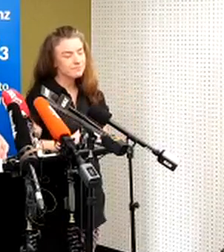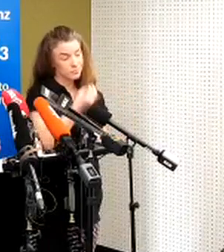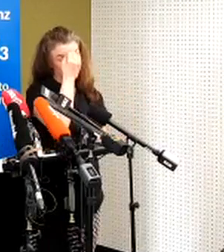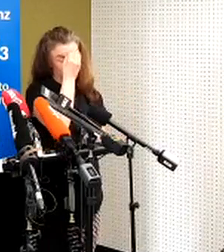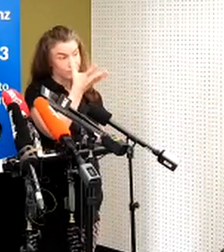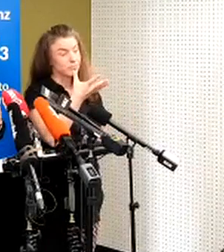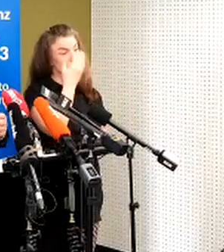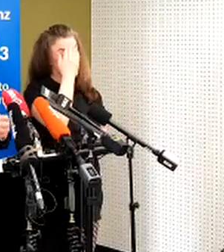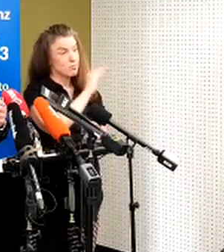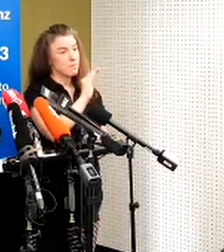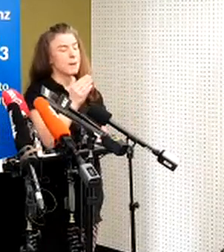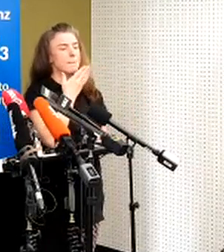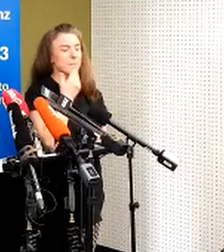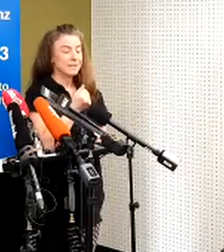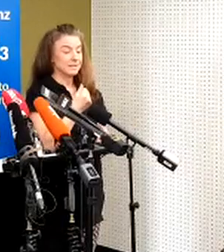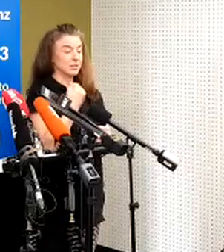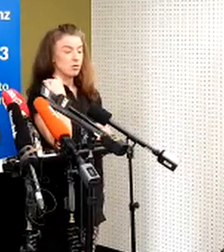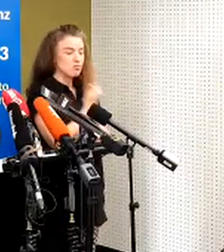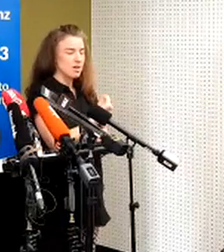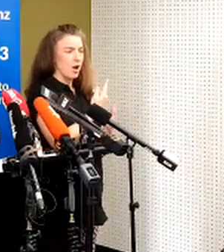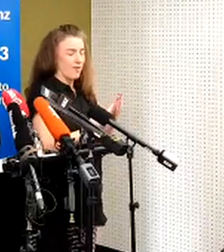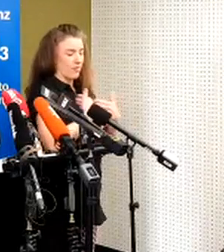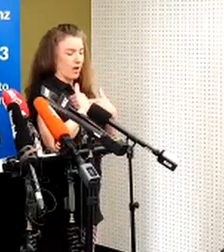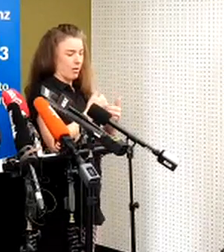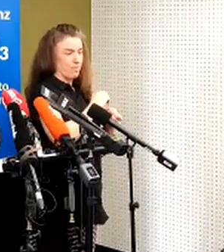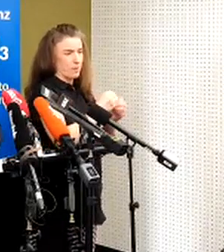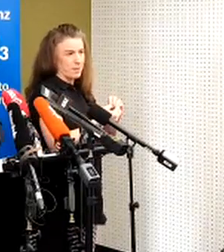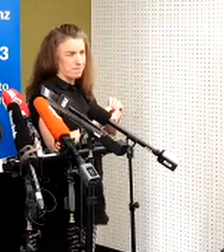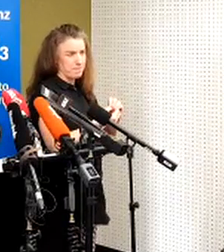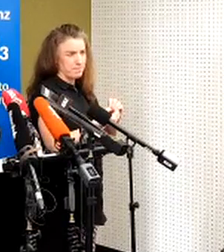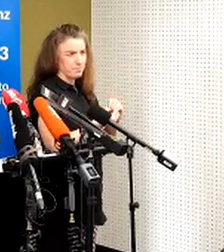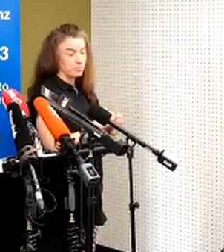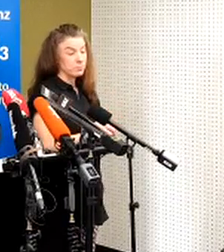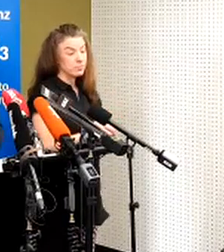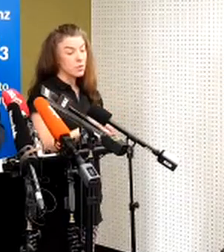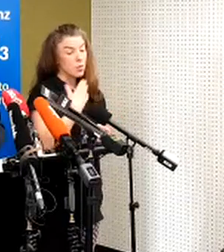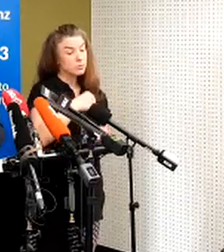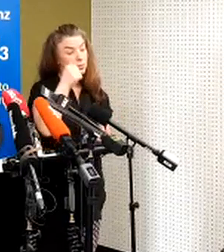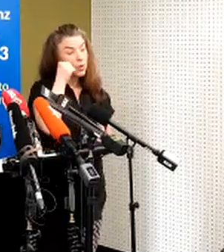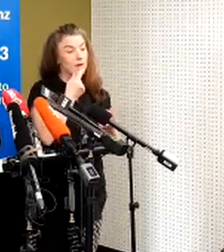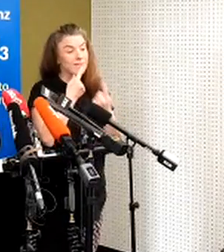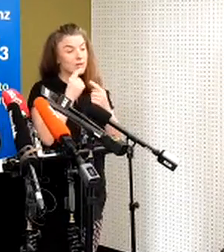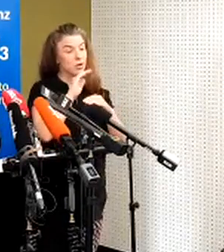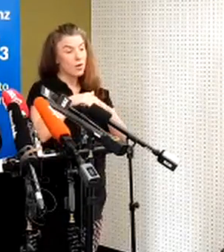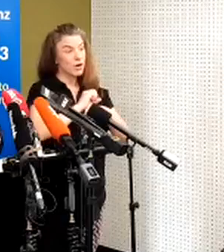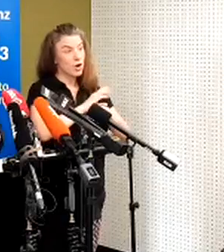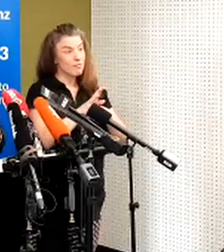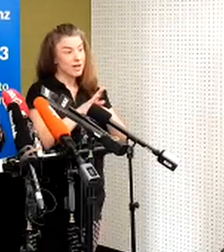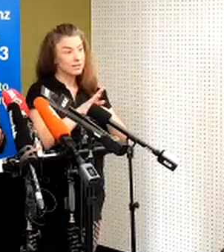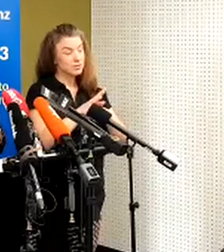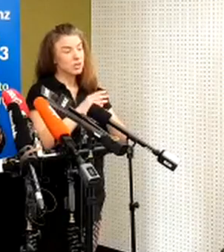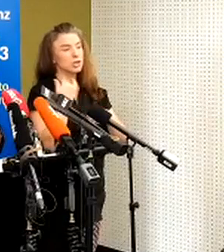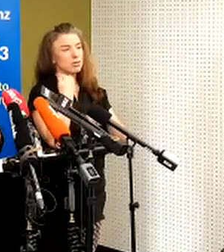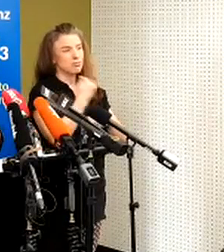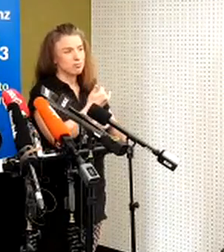remind callers to reserve Healthline for people with health concerns. Anyone wanting information on COVID-19 should go